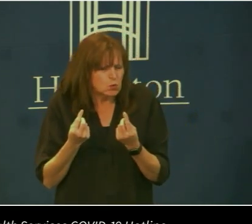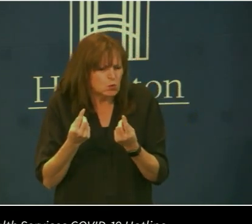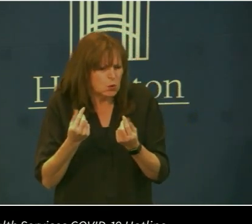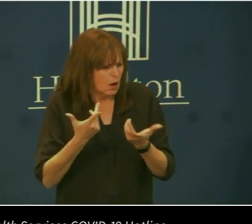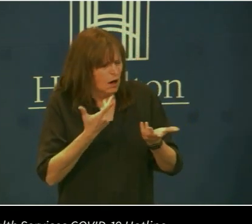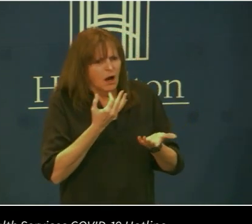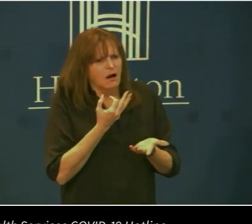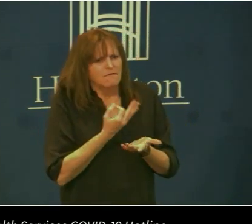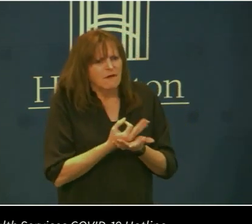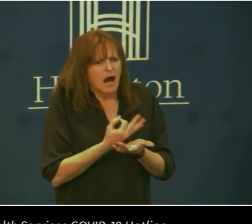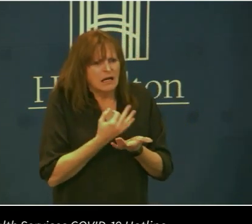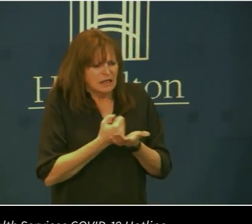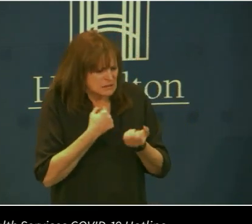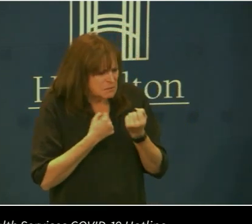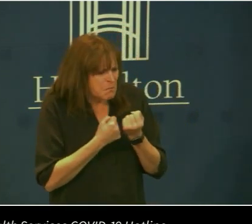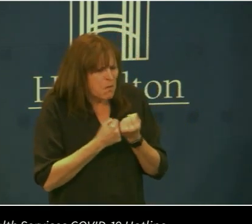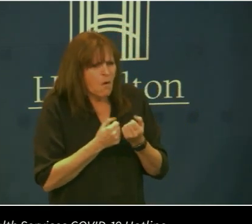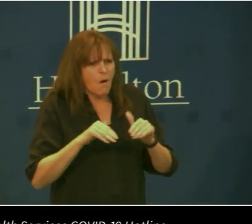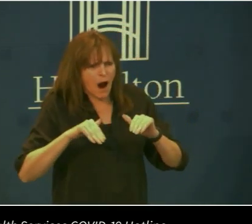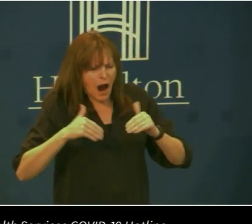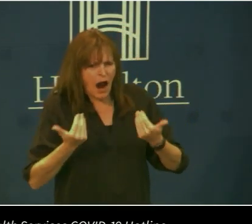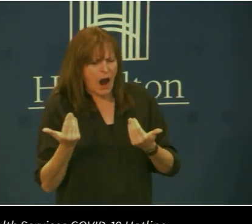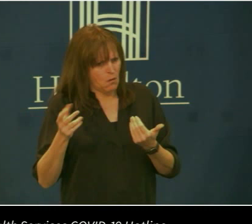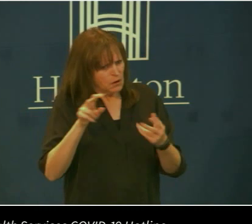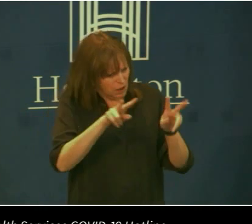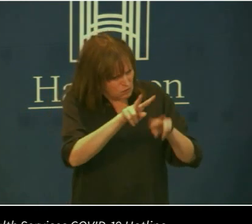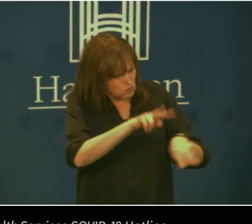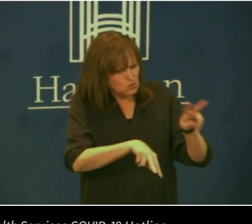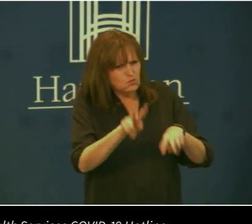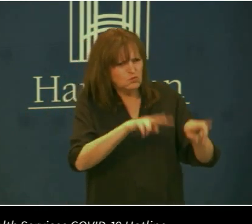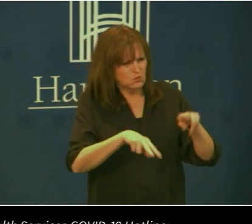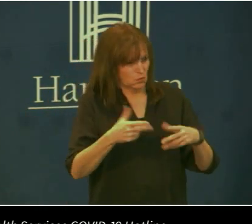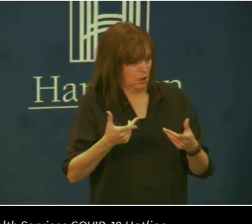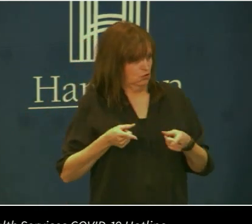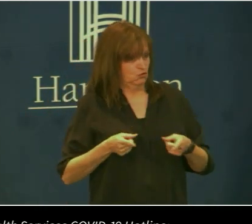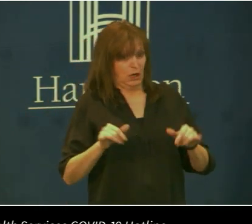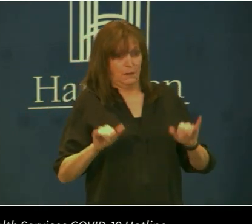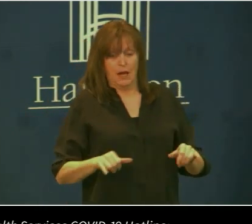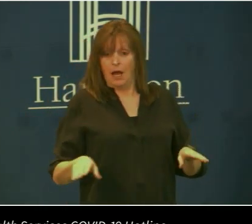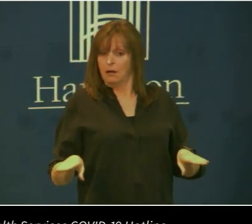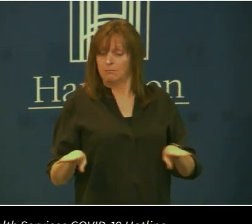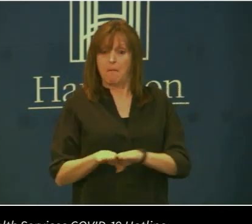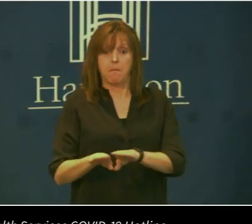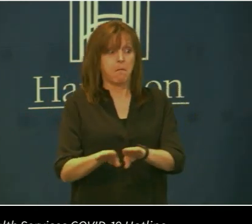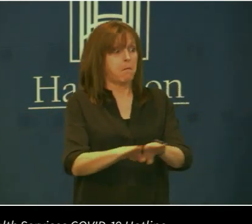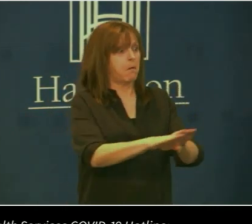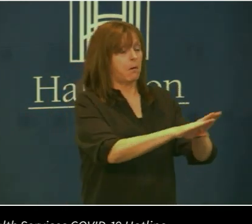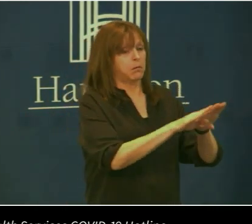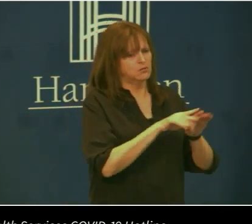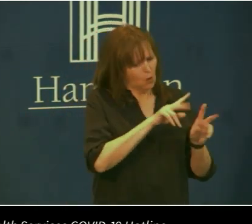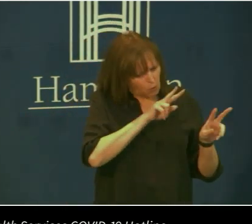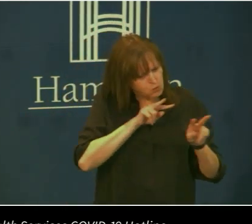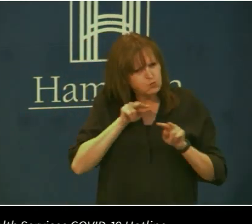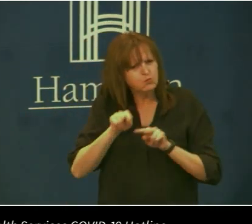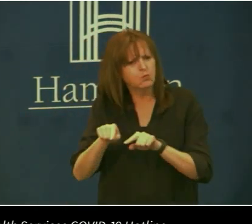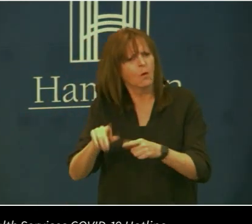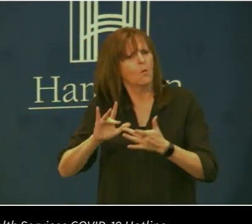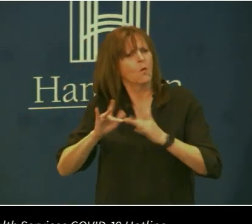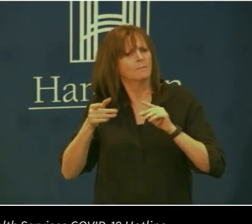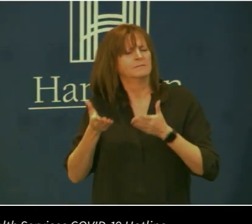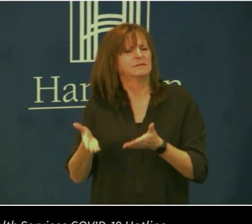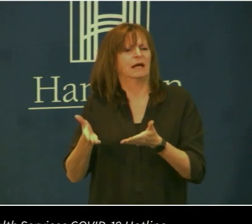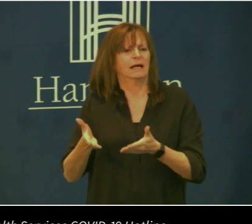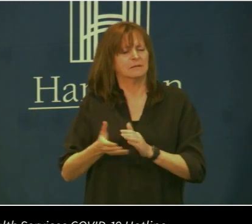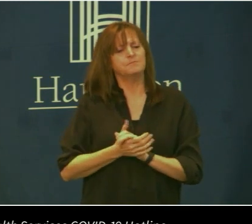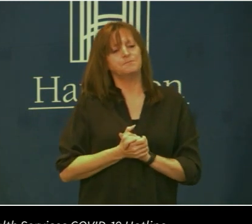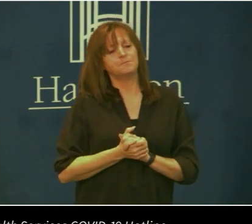withstand this shutdown that we're experiencing right now. So on behalf of myself and our city and council, thank you for